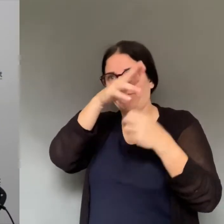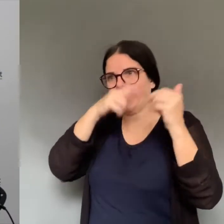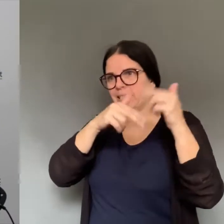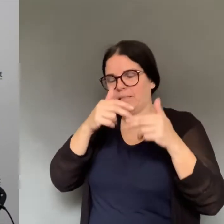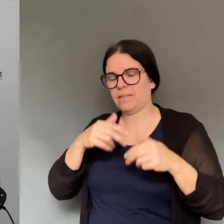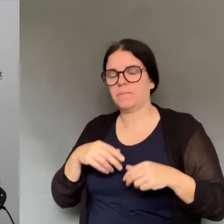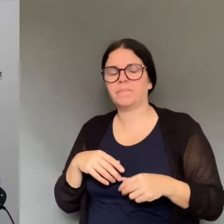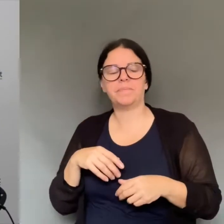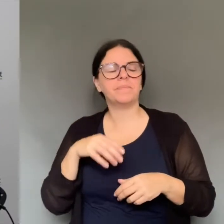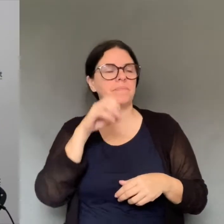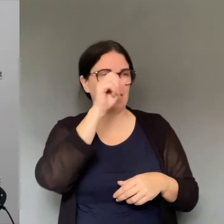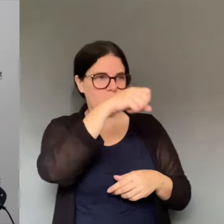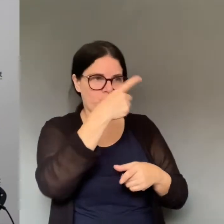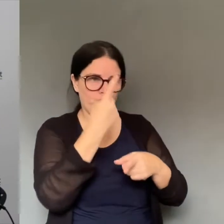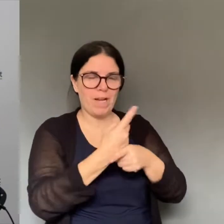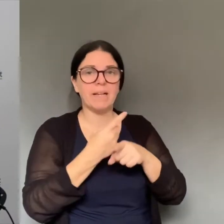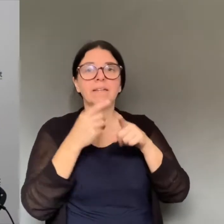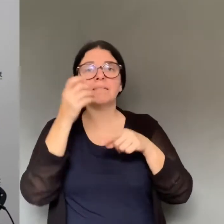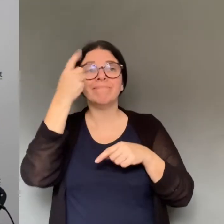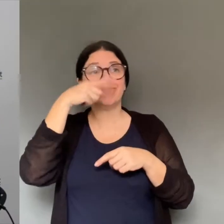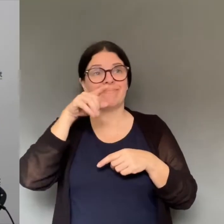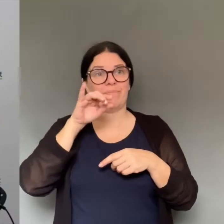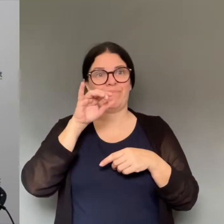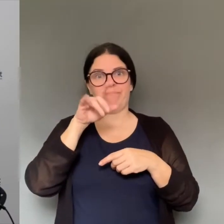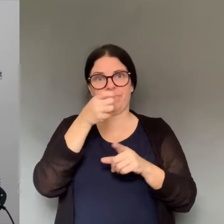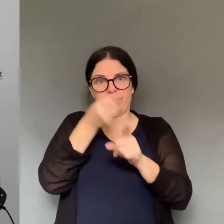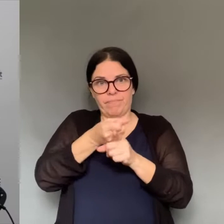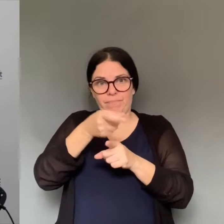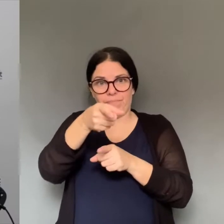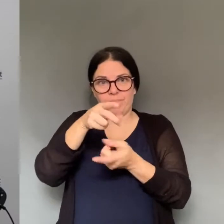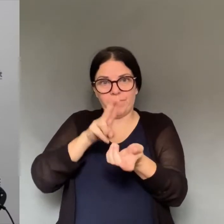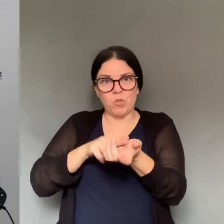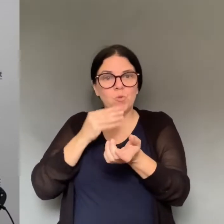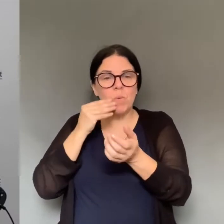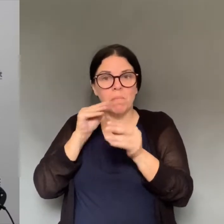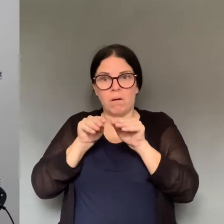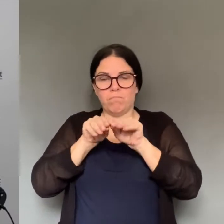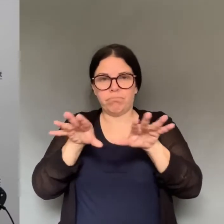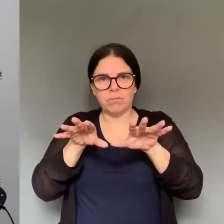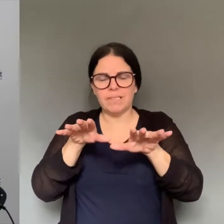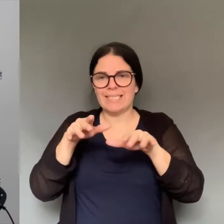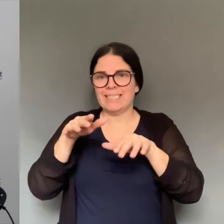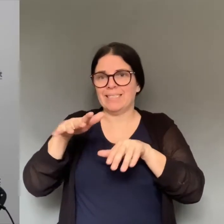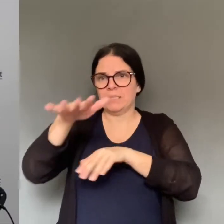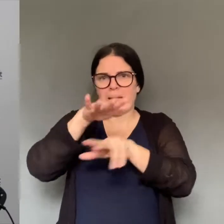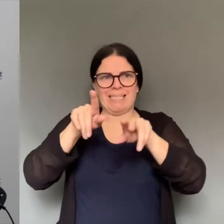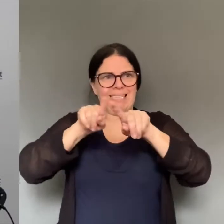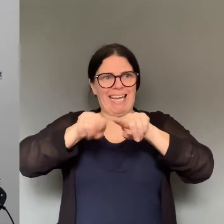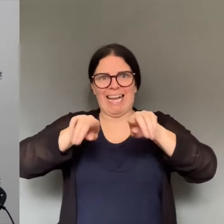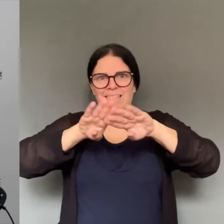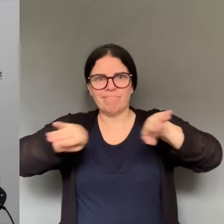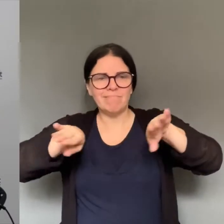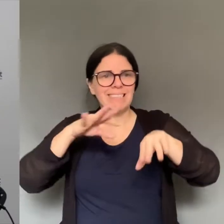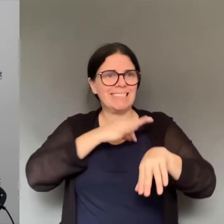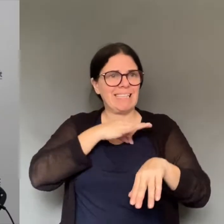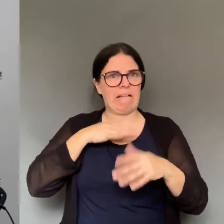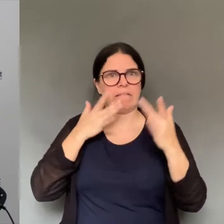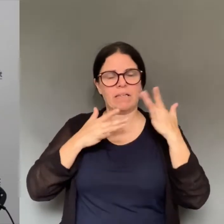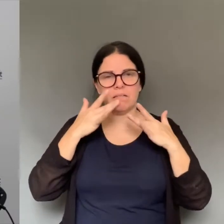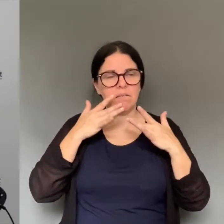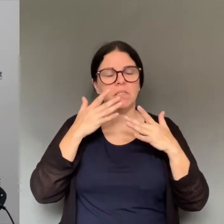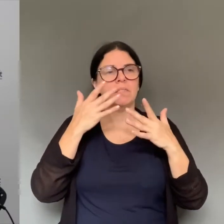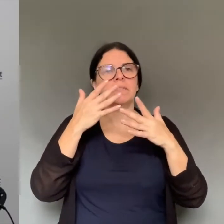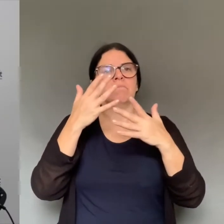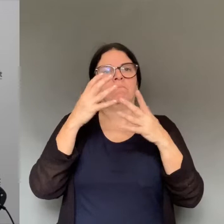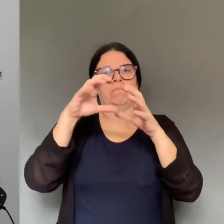the long-term care home facilities, if they are having staffing challenges, to ensure that